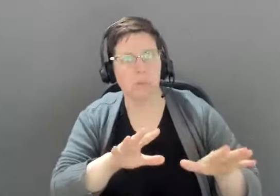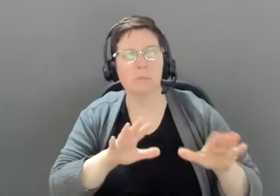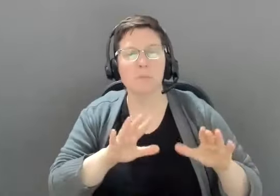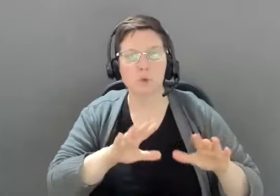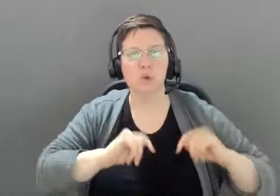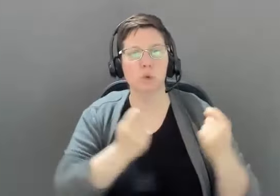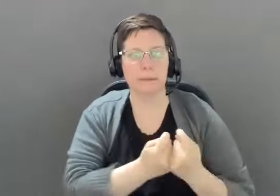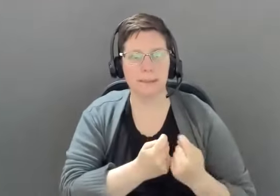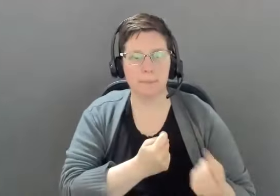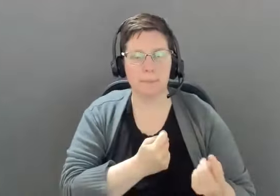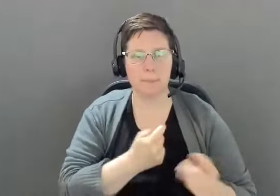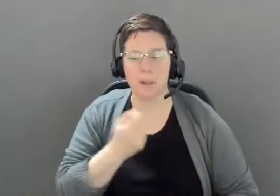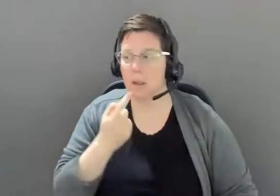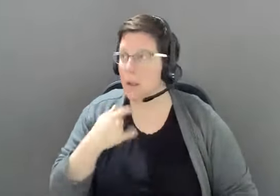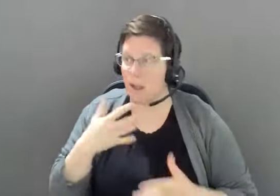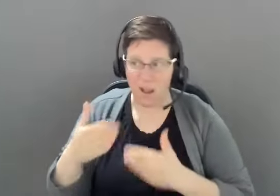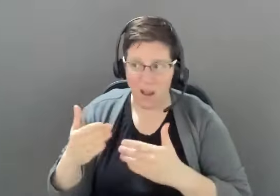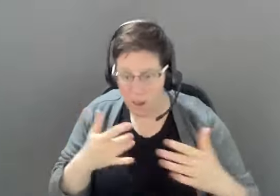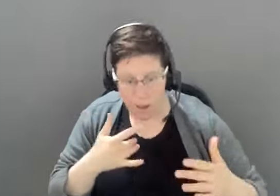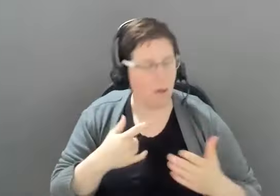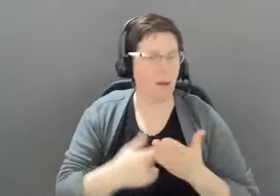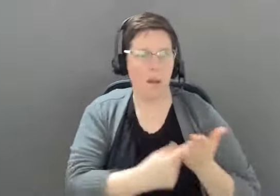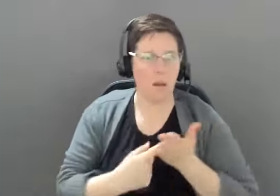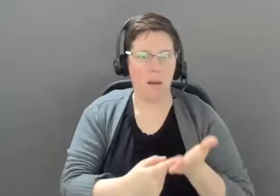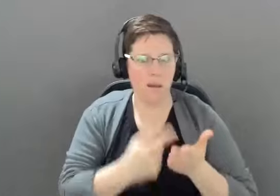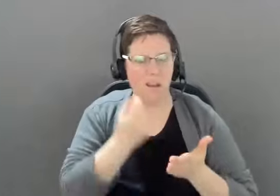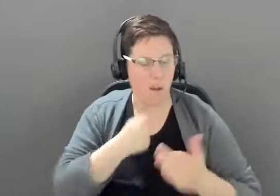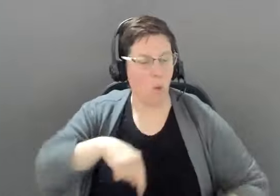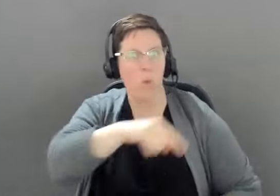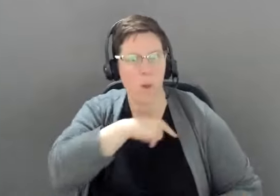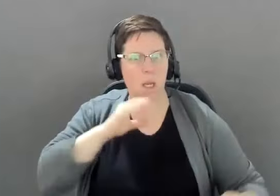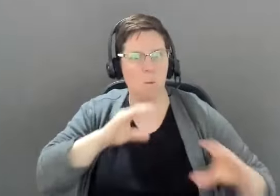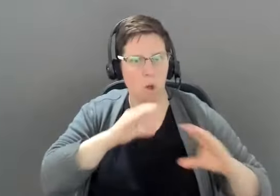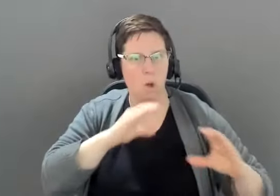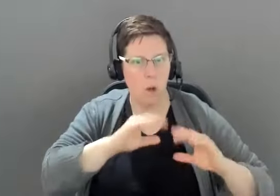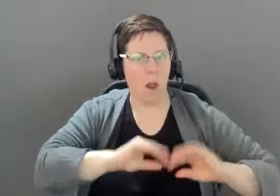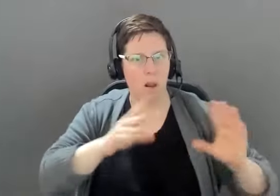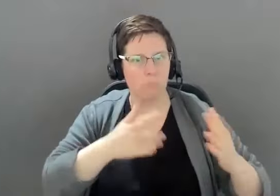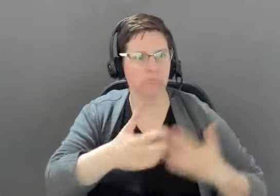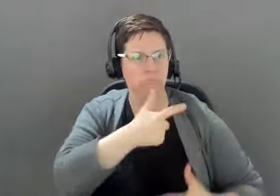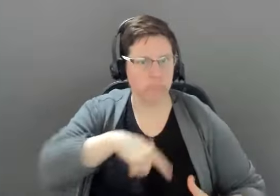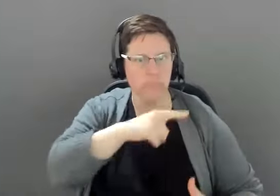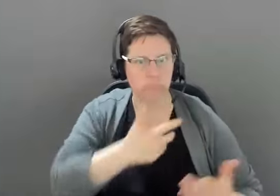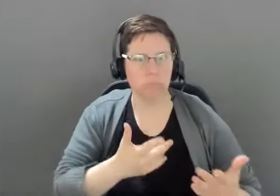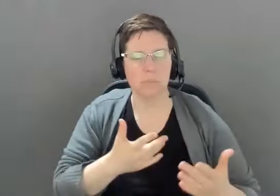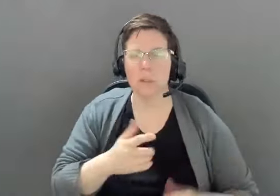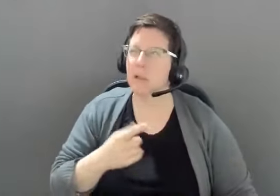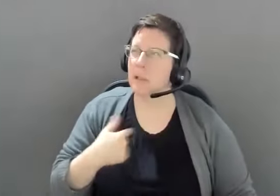consulted extensively. And in hindsight, I think one thing that would have helped us in communication would have